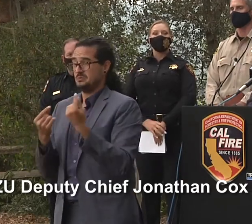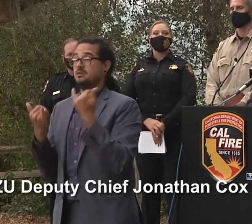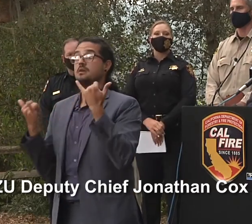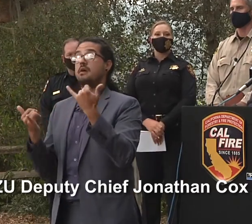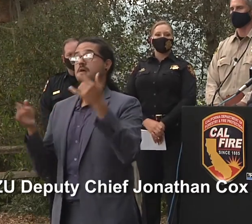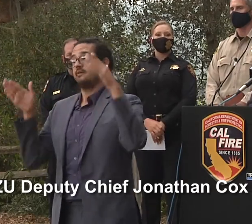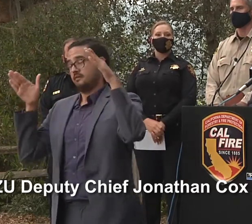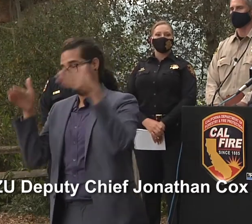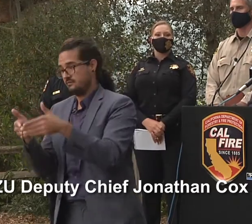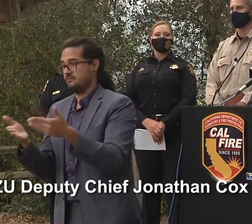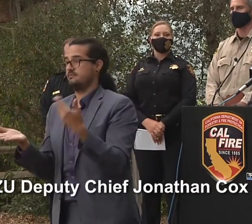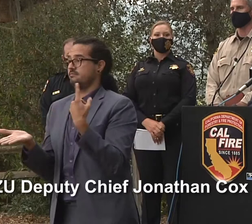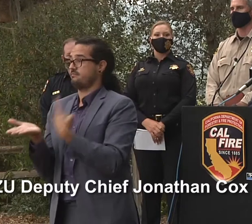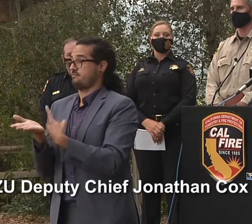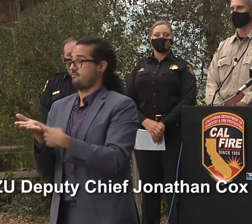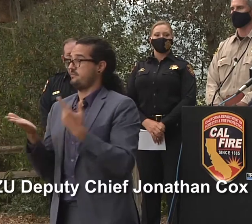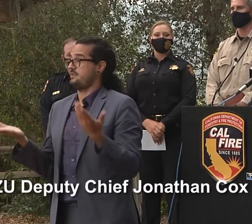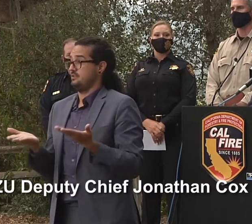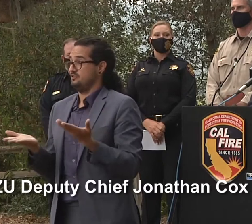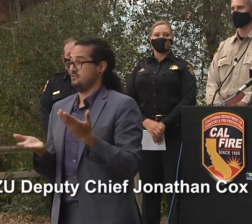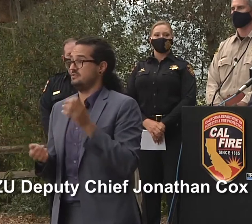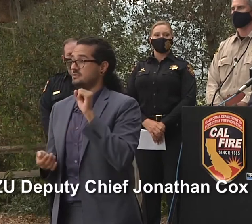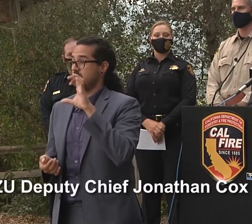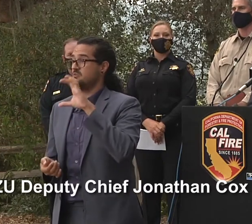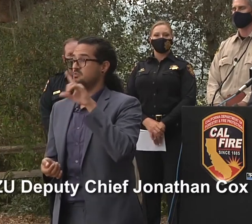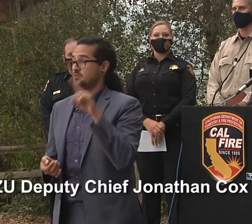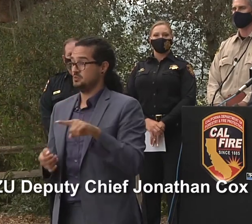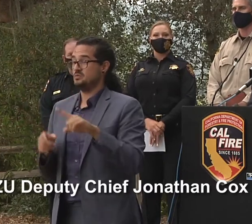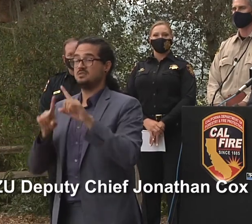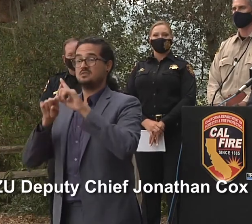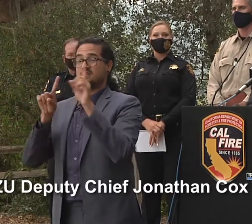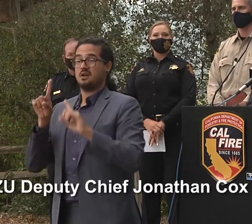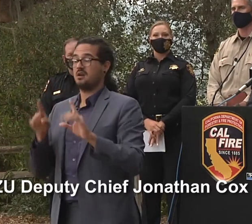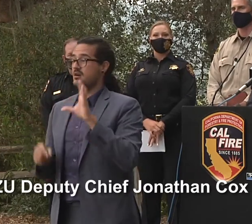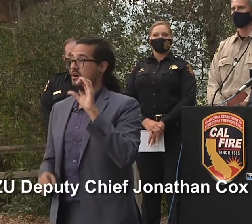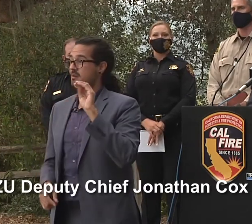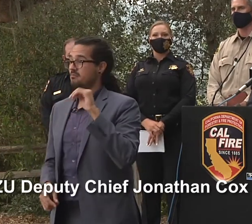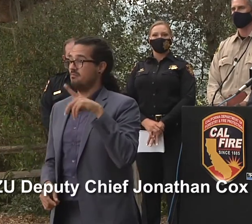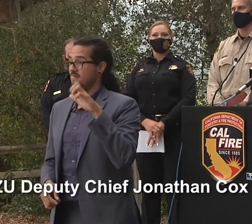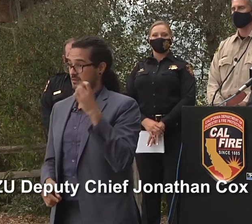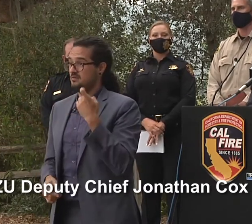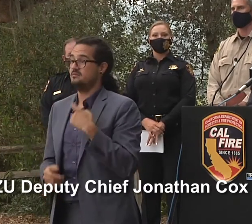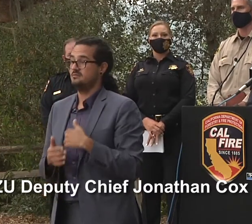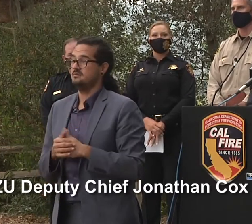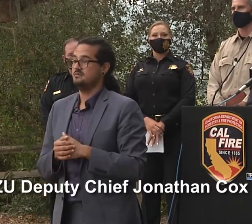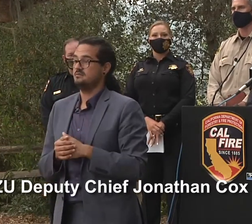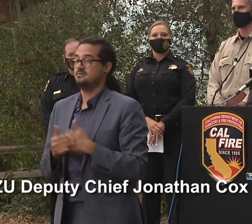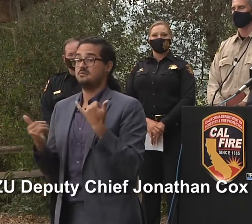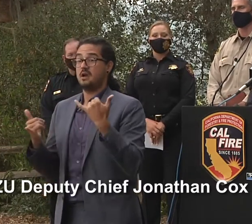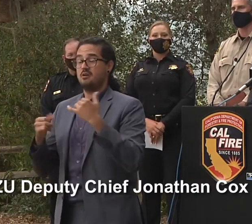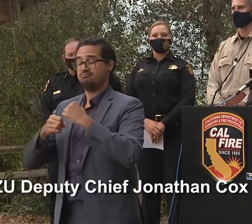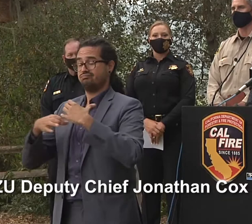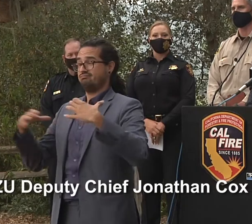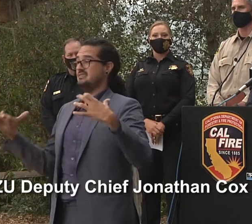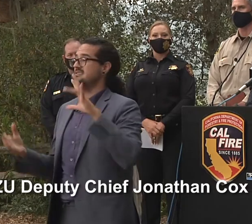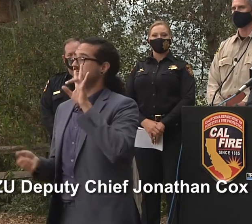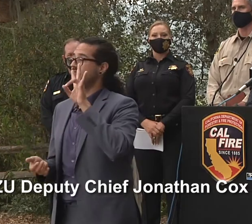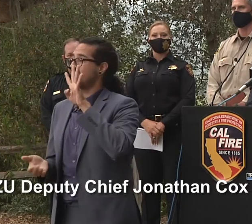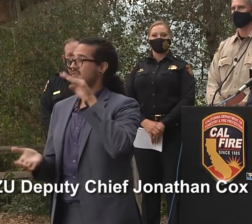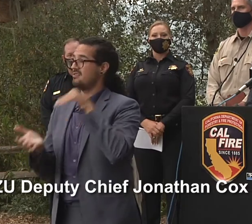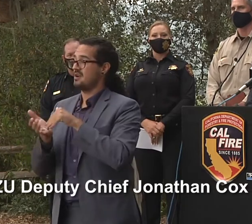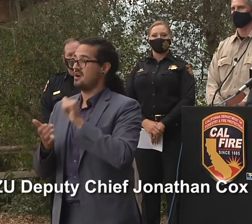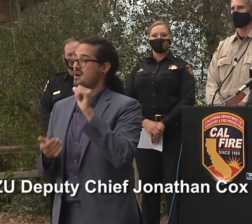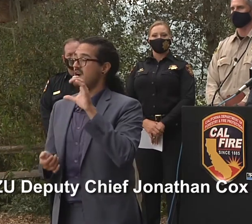Cruz Lightning Complex, we can confirm that we're now up to 74,000 acres that have burned with 8%